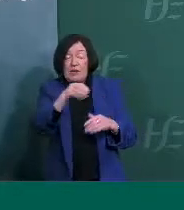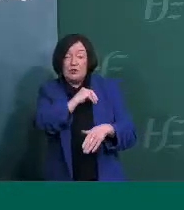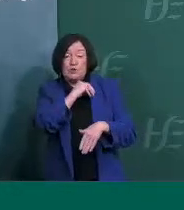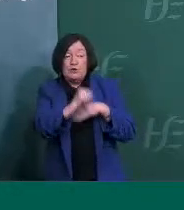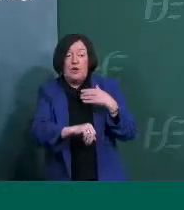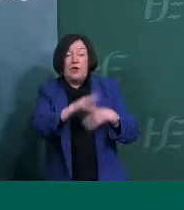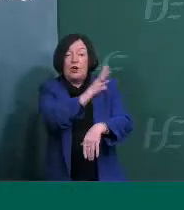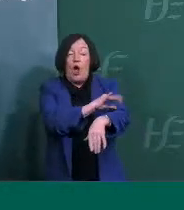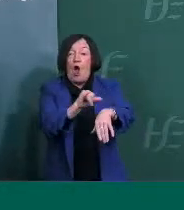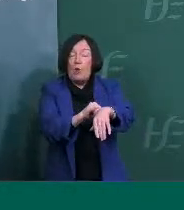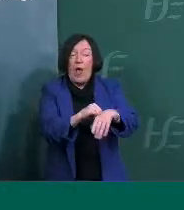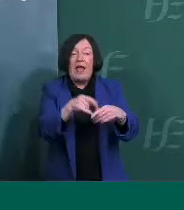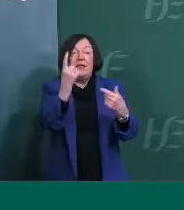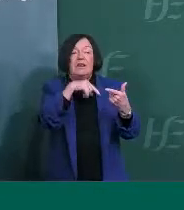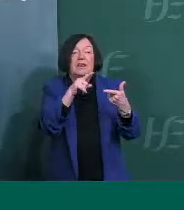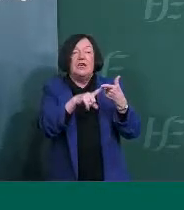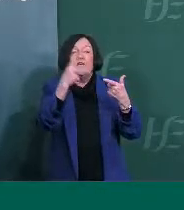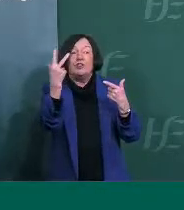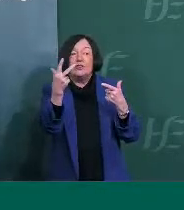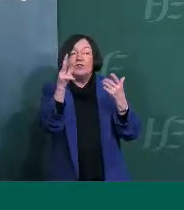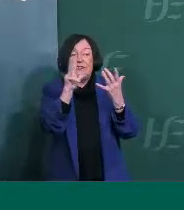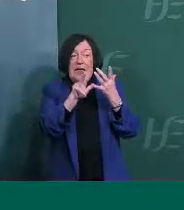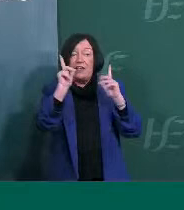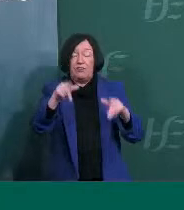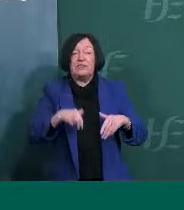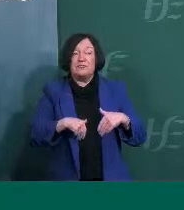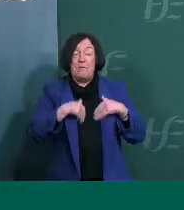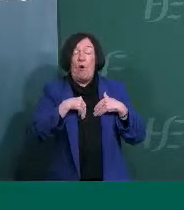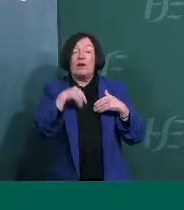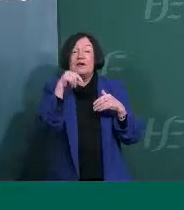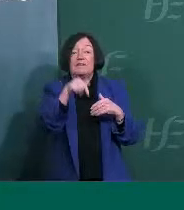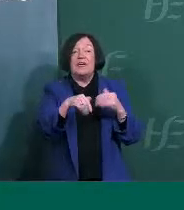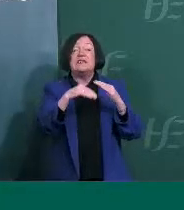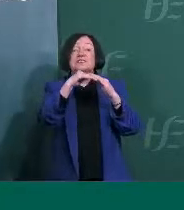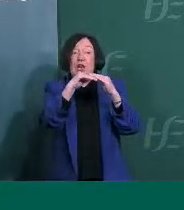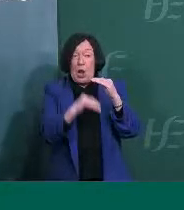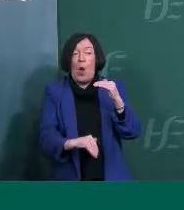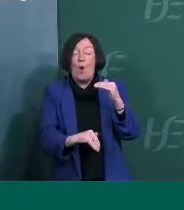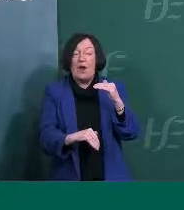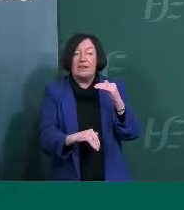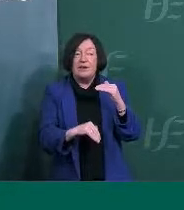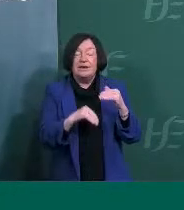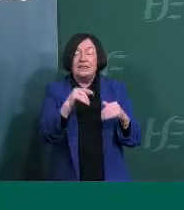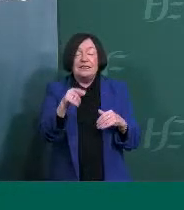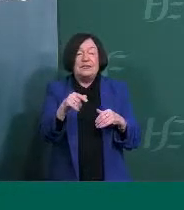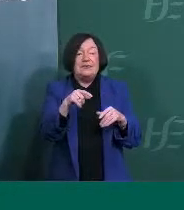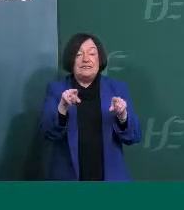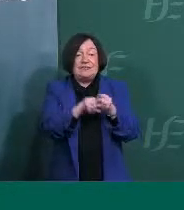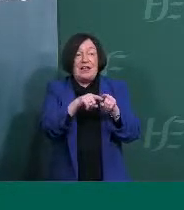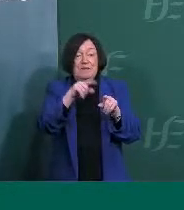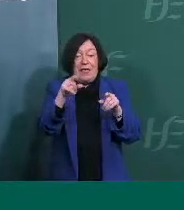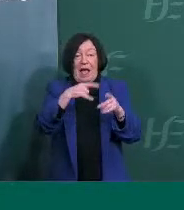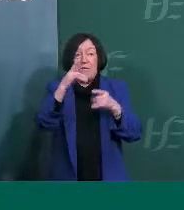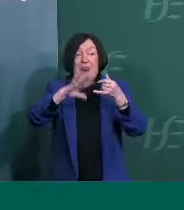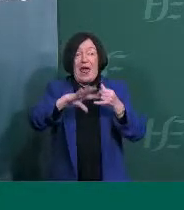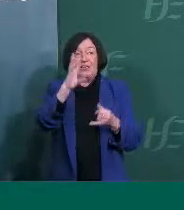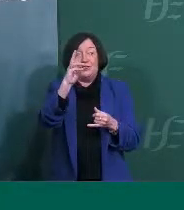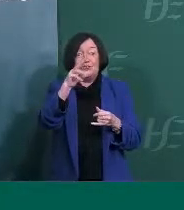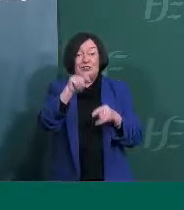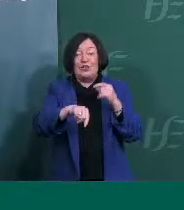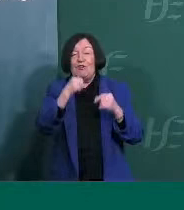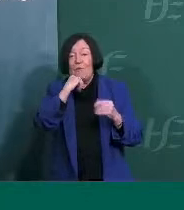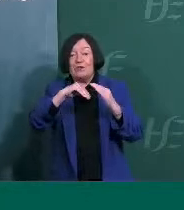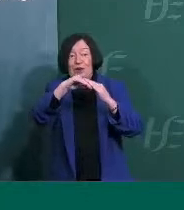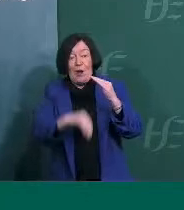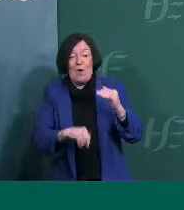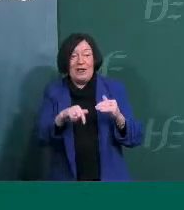So Galway at 38 this morning, that actually is lower this week. And again, I think the same thing happened last Thursday. The number today is lower than it